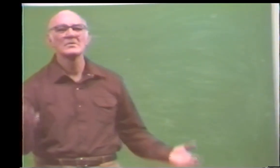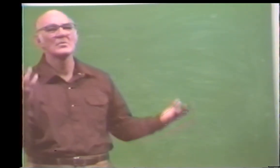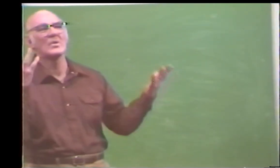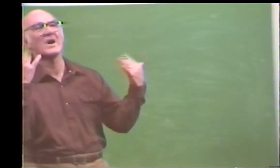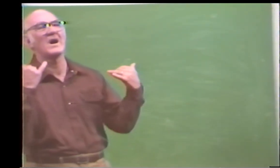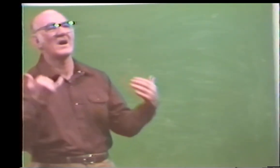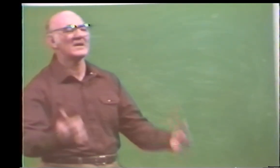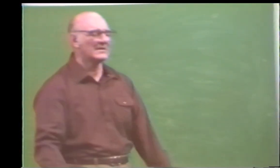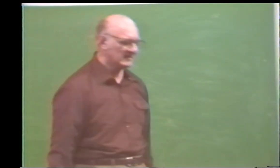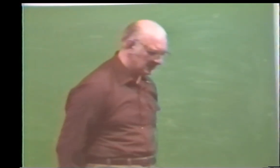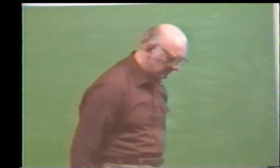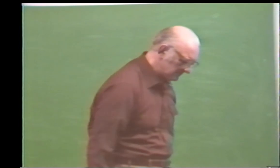Why?